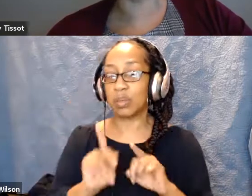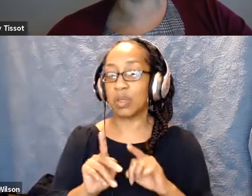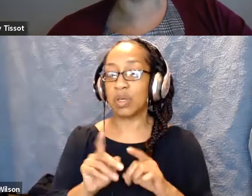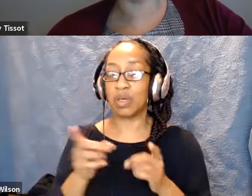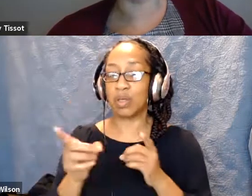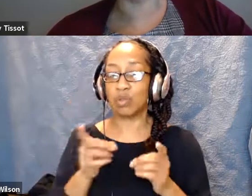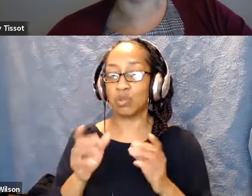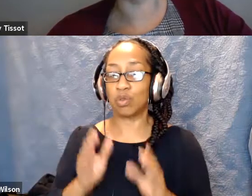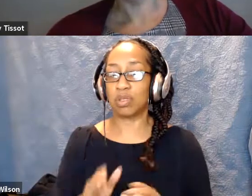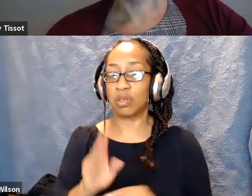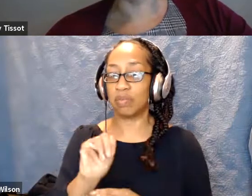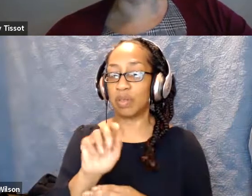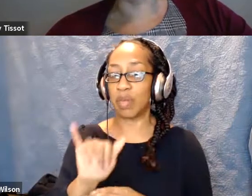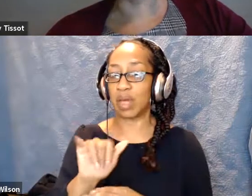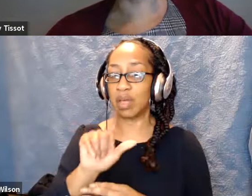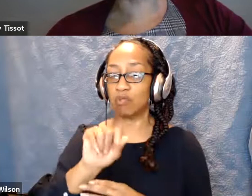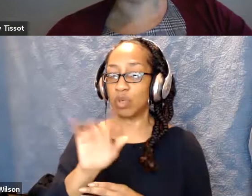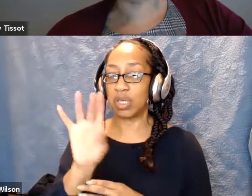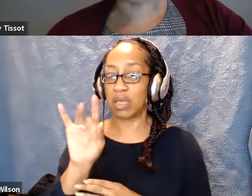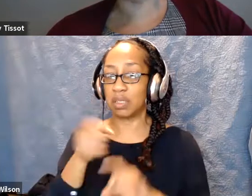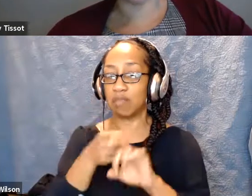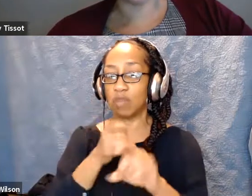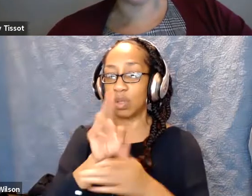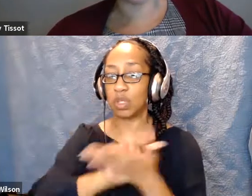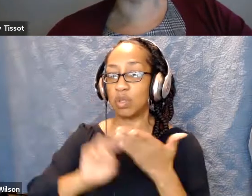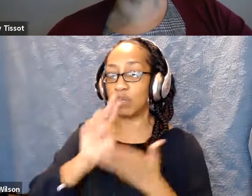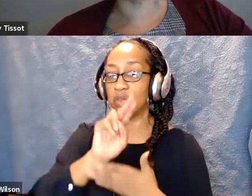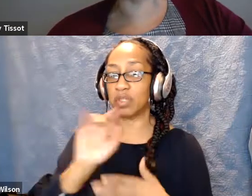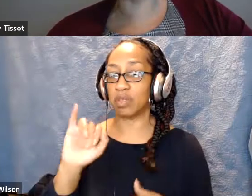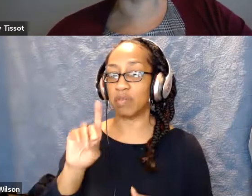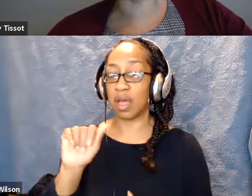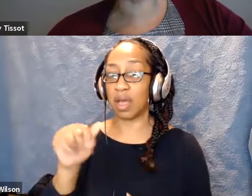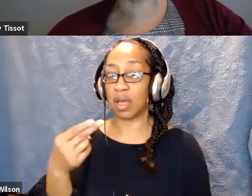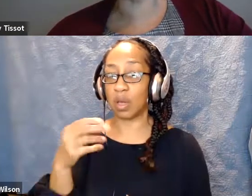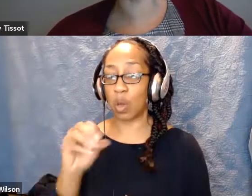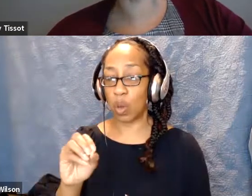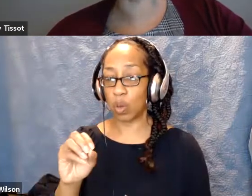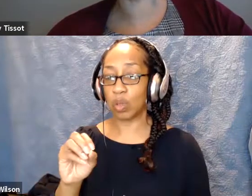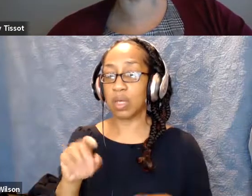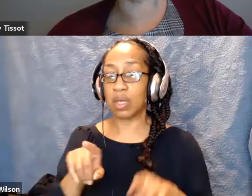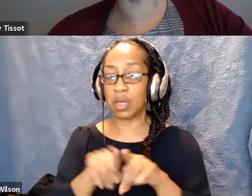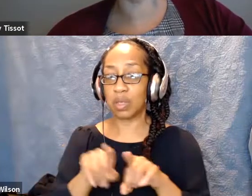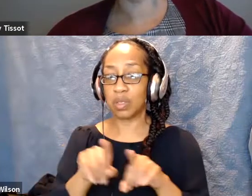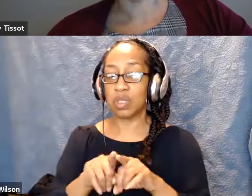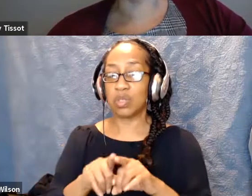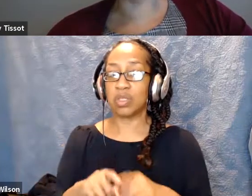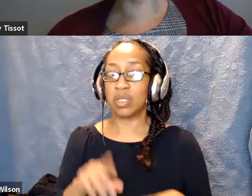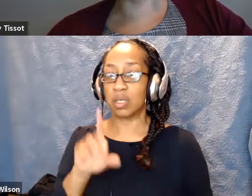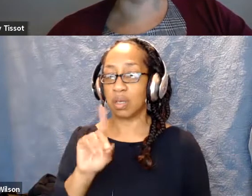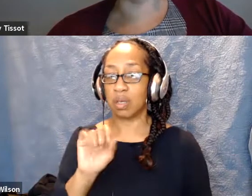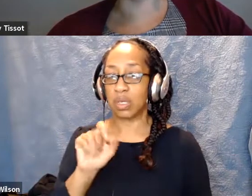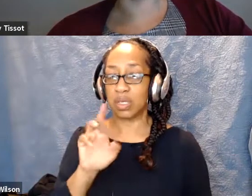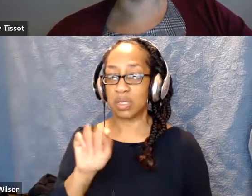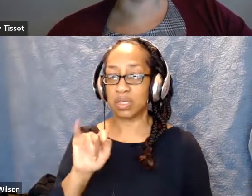of 2018 from the University of Idaho after defending her dissertation, Second Life